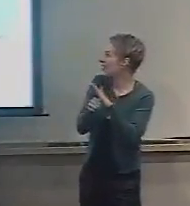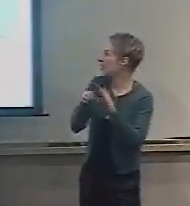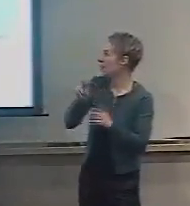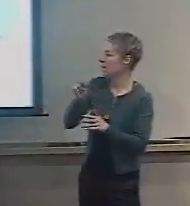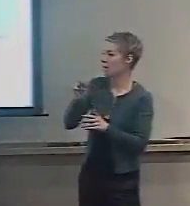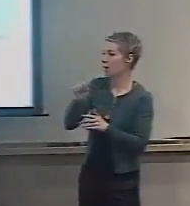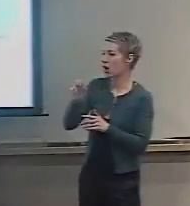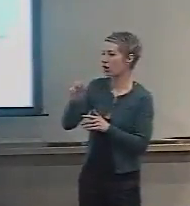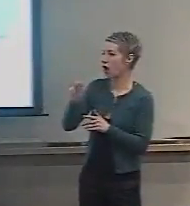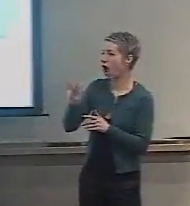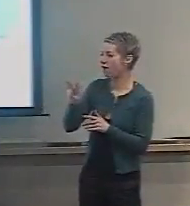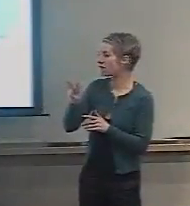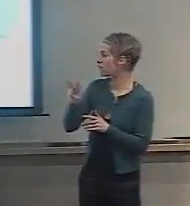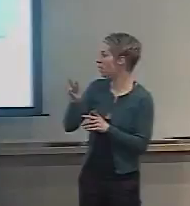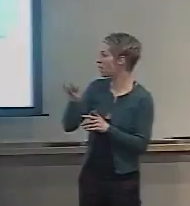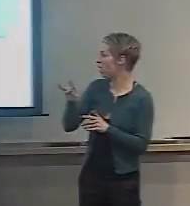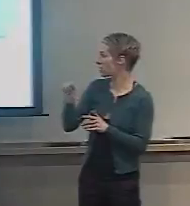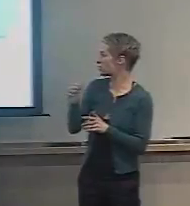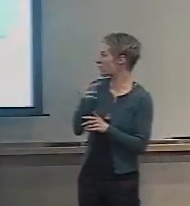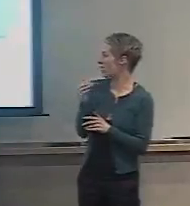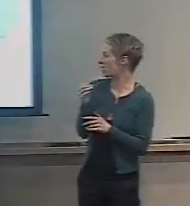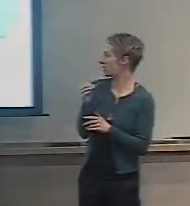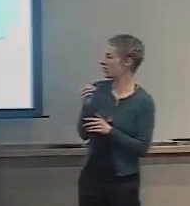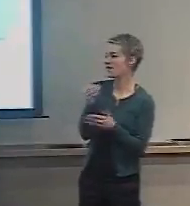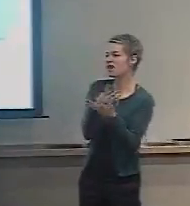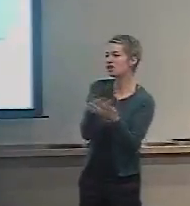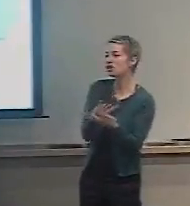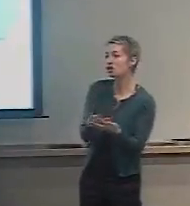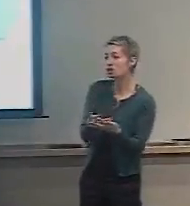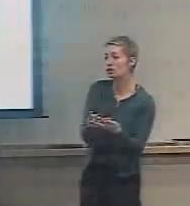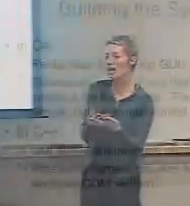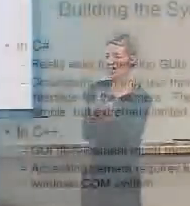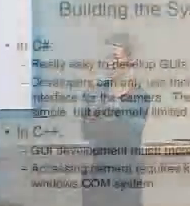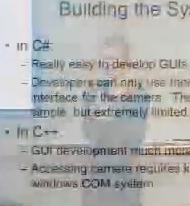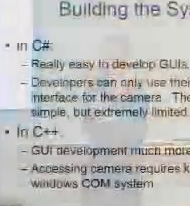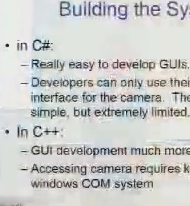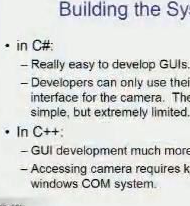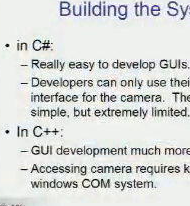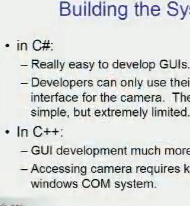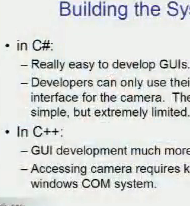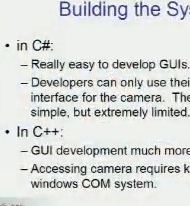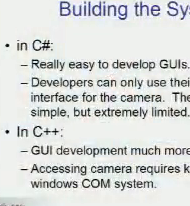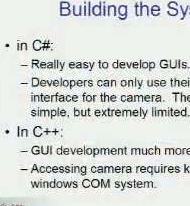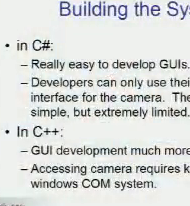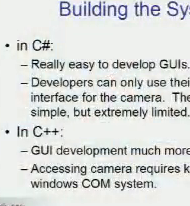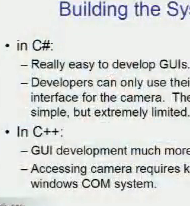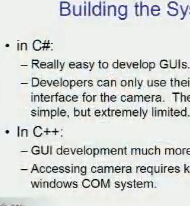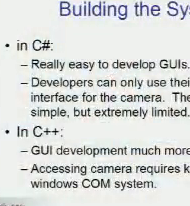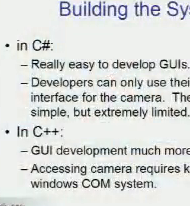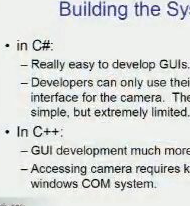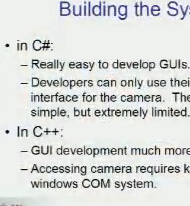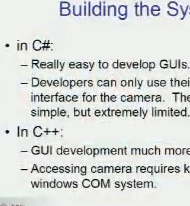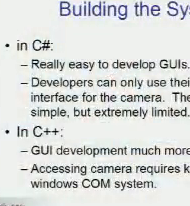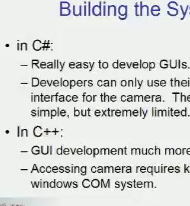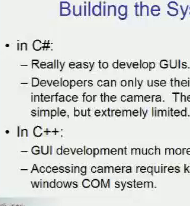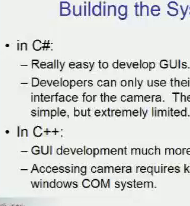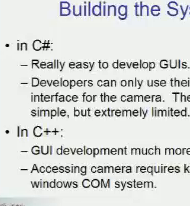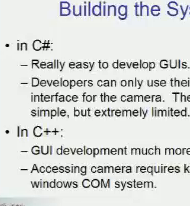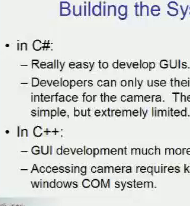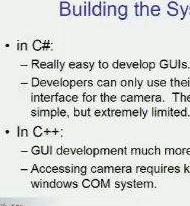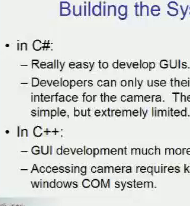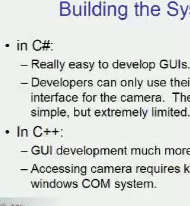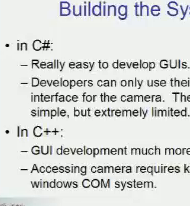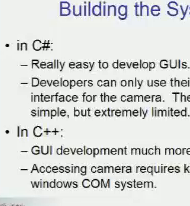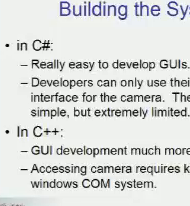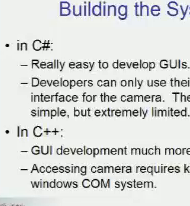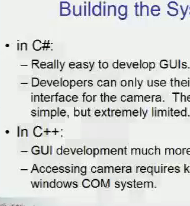Particle filters are probably too slow, but so we're just building up on that. And this is kind of where Microsoft comes